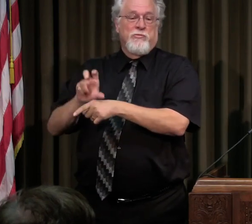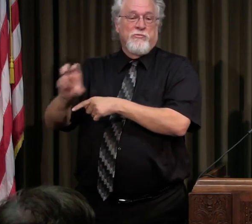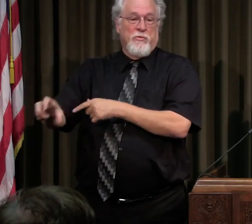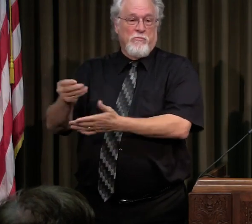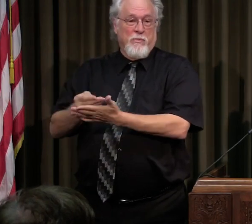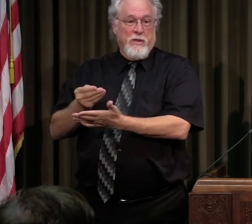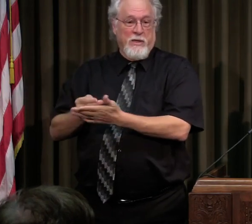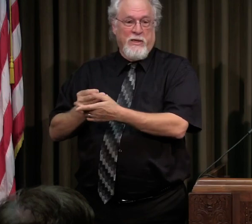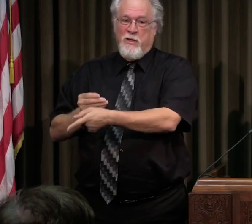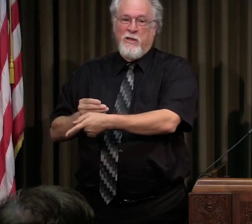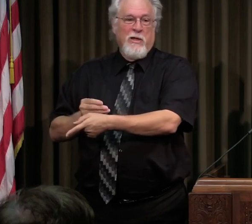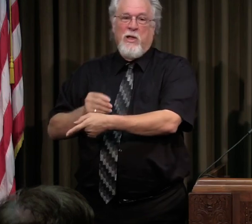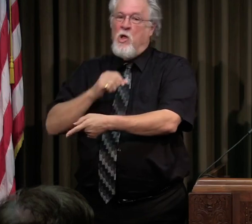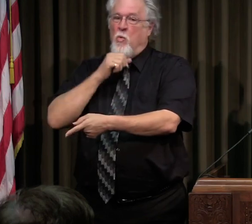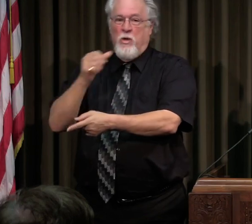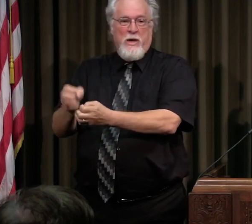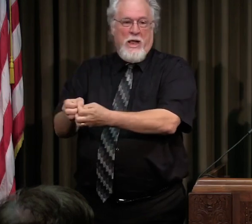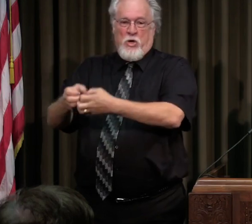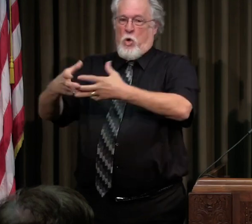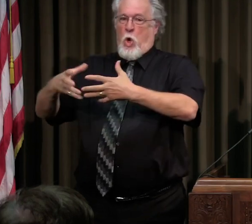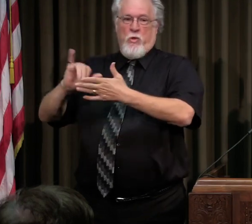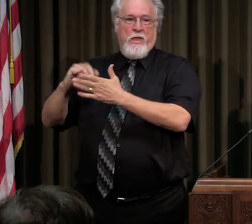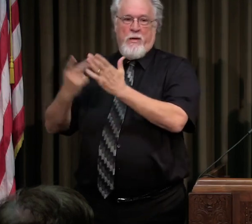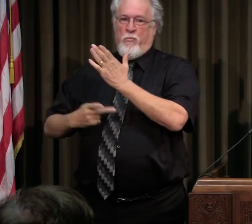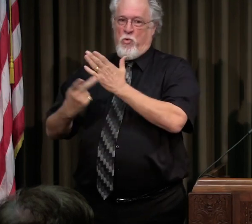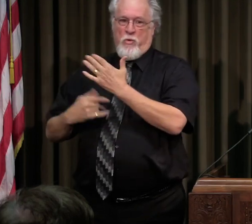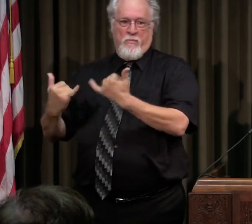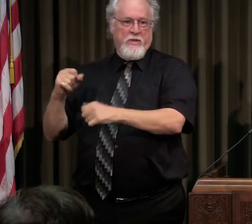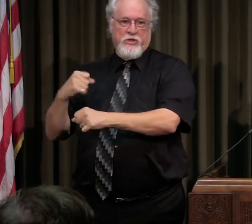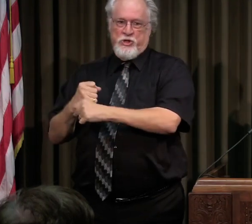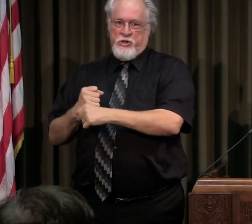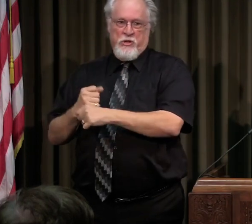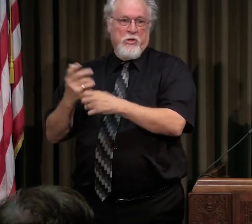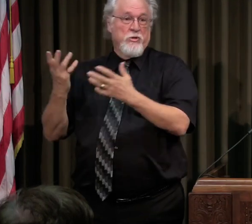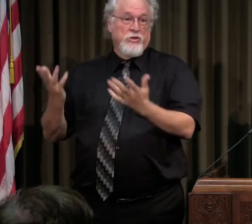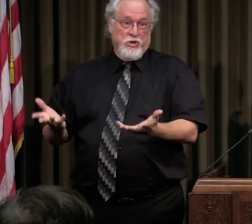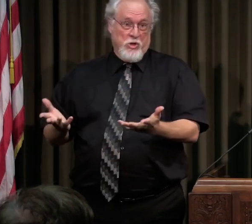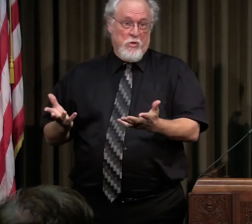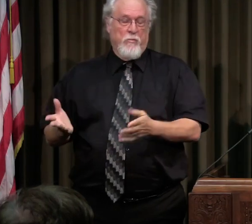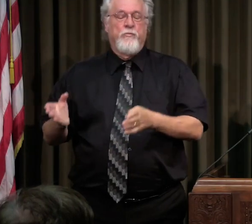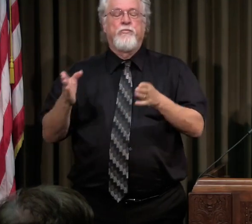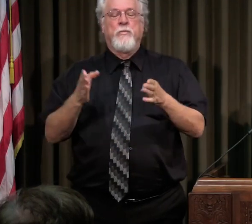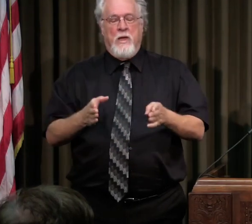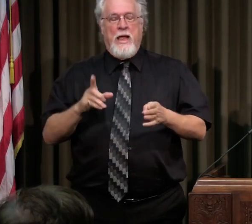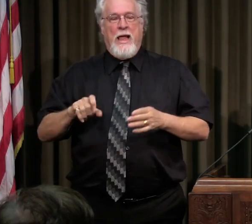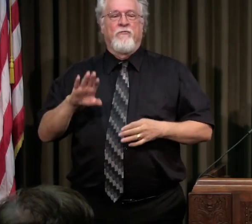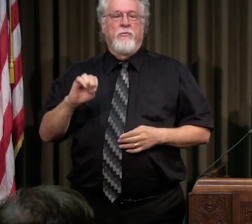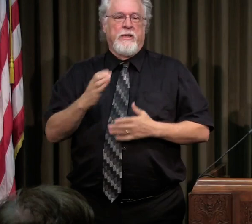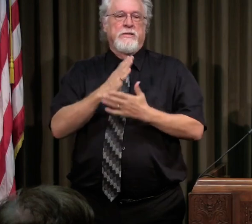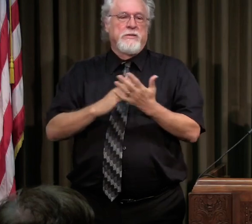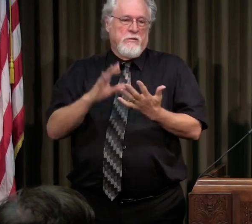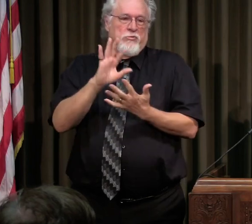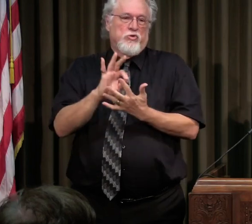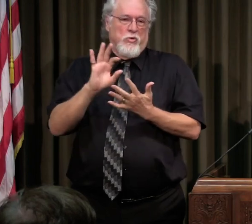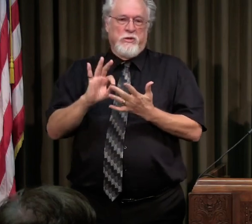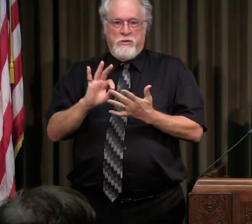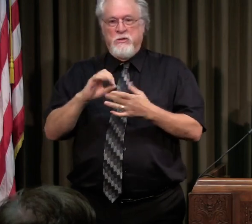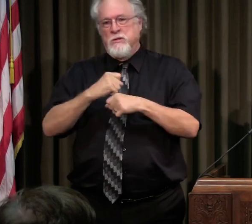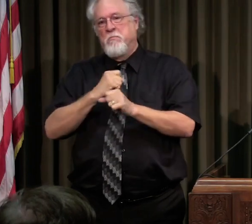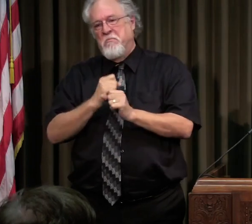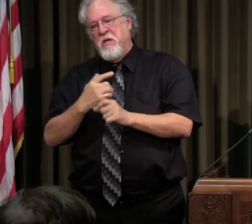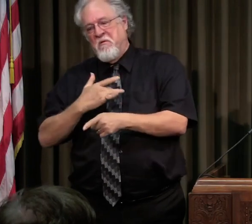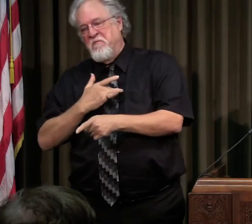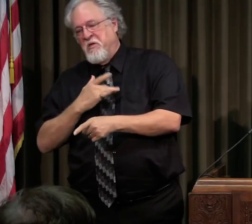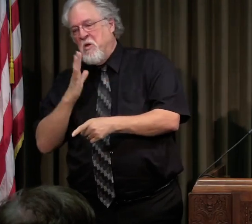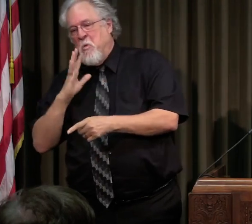to grow the size of that program this year. And so there will have to be some choices made. I suspect they're going to